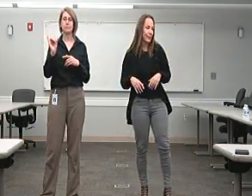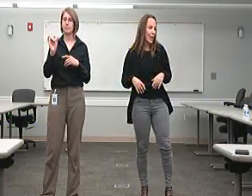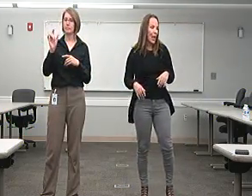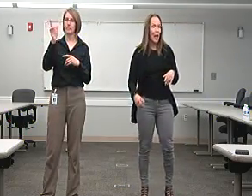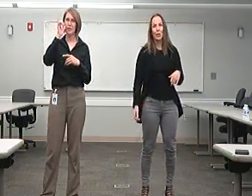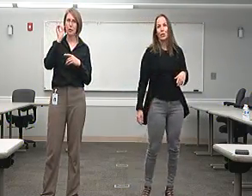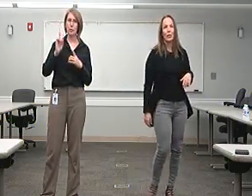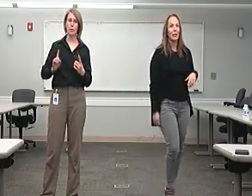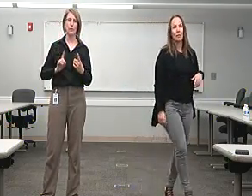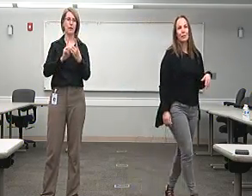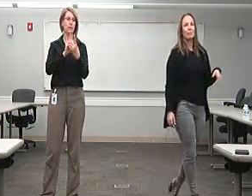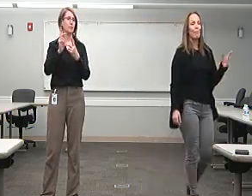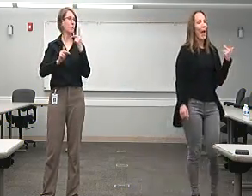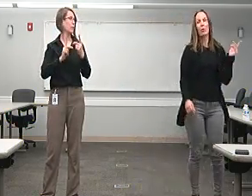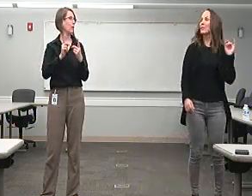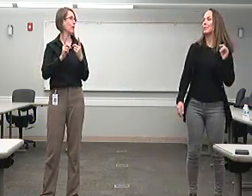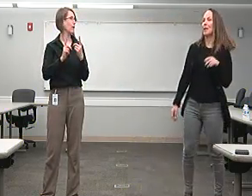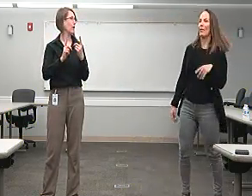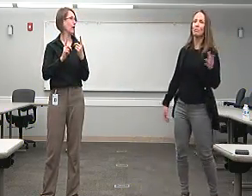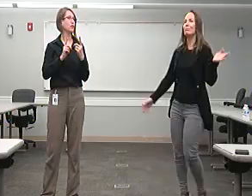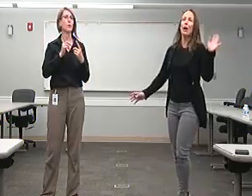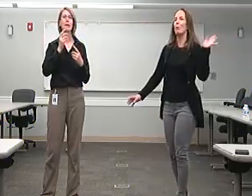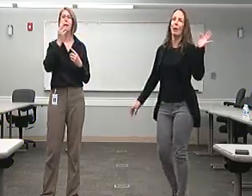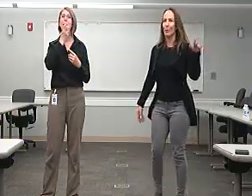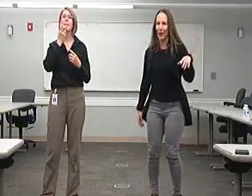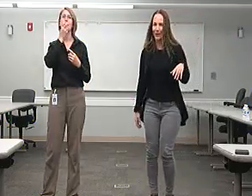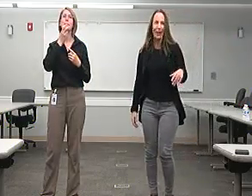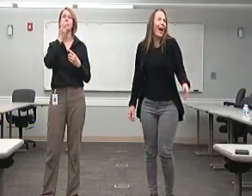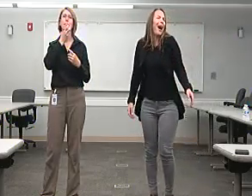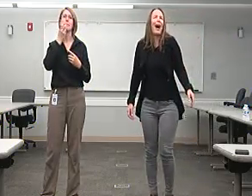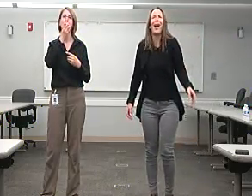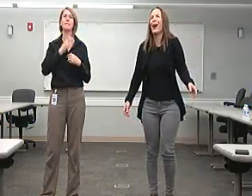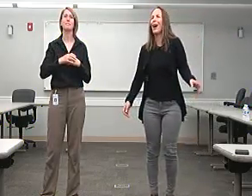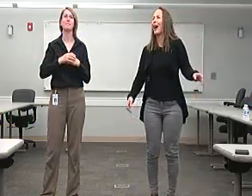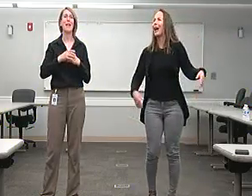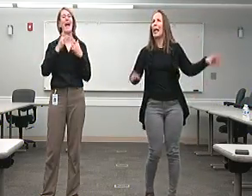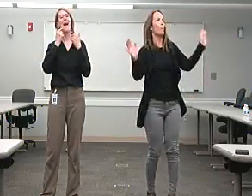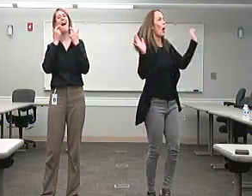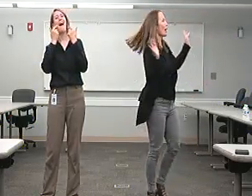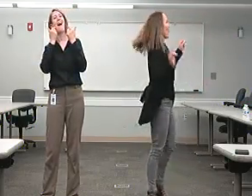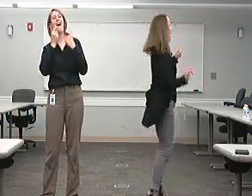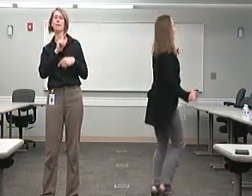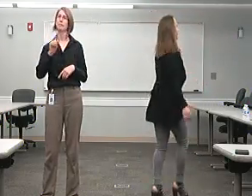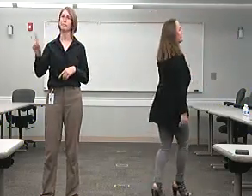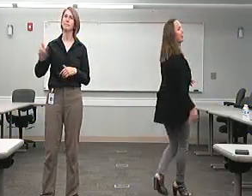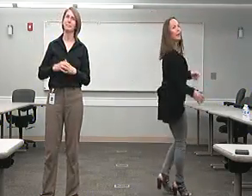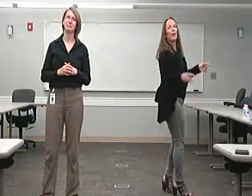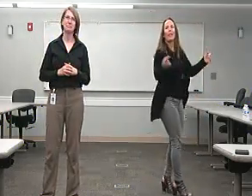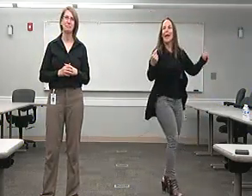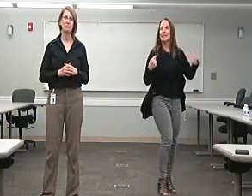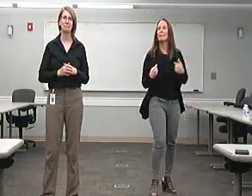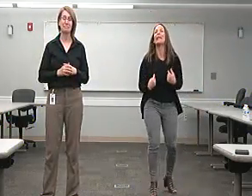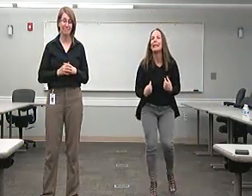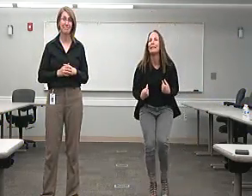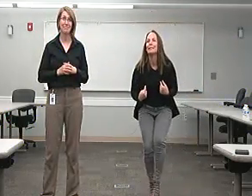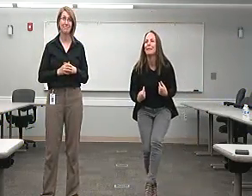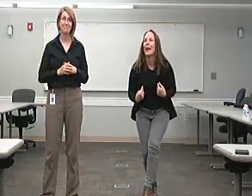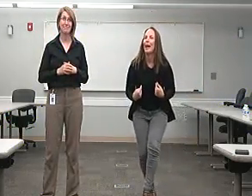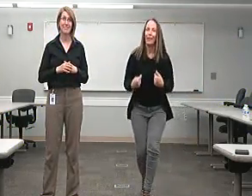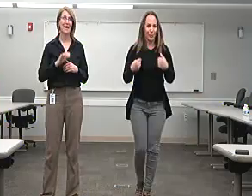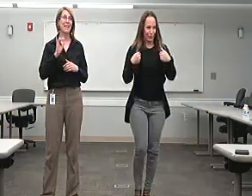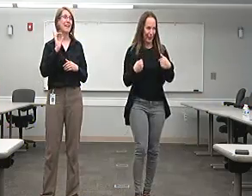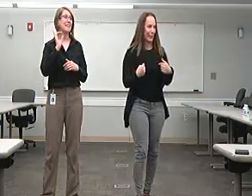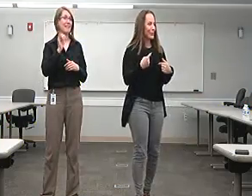she'd mouth some stuff, ba ba ba ba, ha ha ha ha ha, and walk away. That's me. Leah was